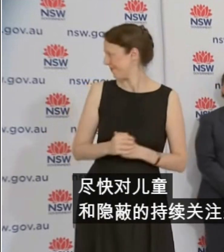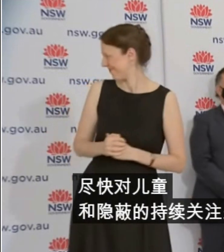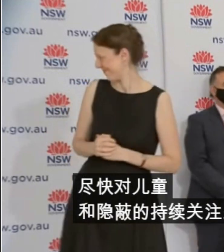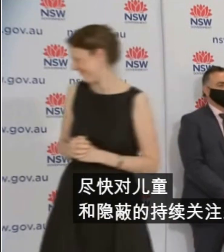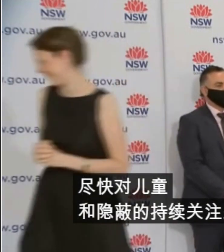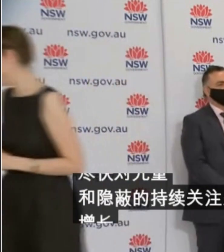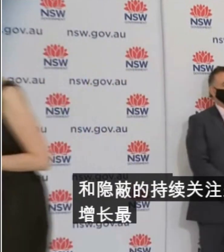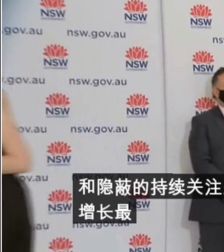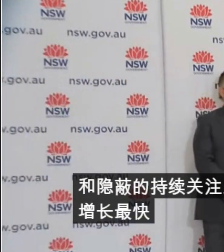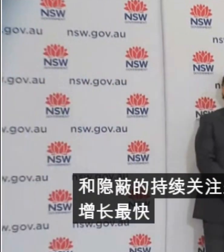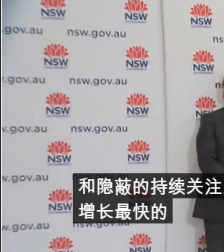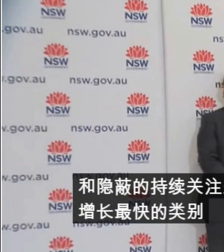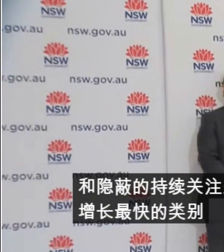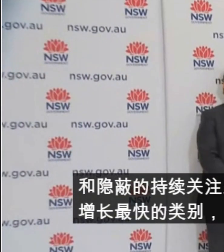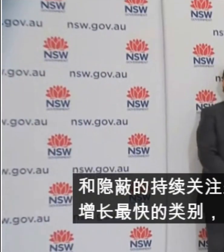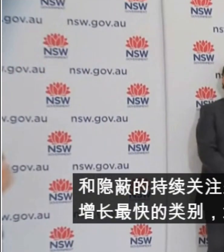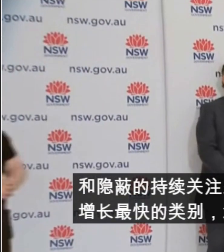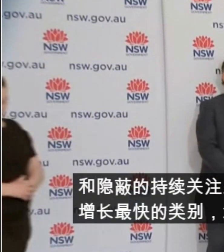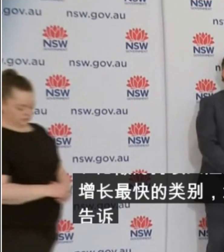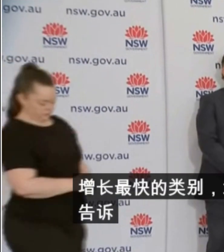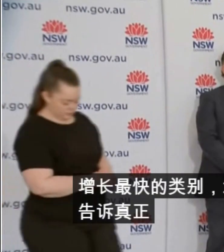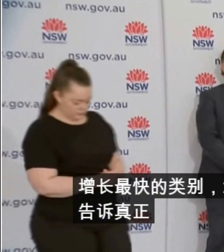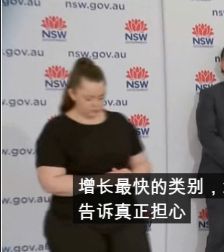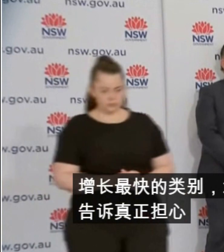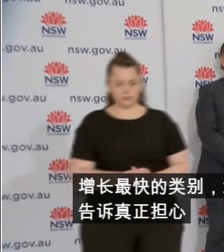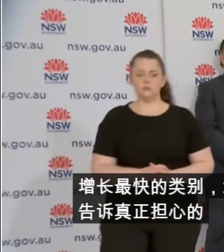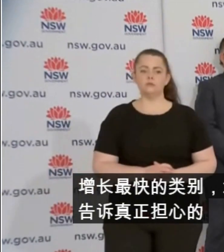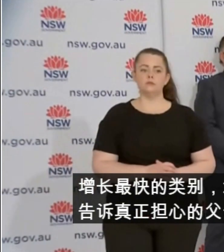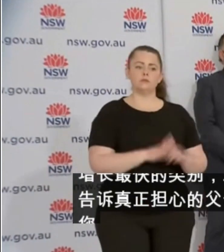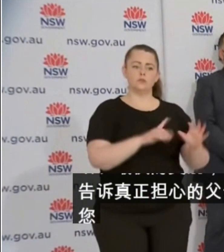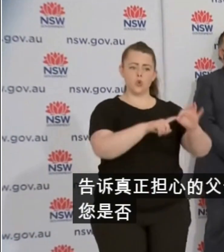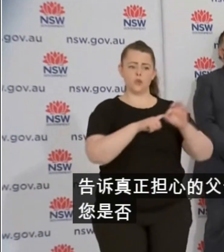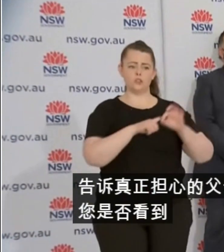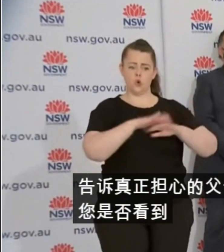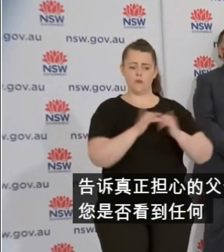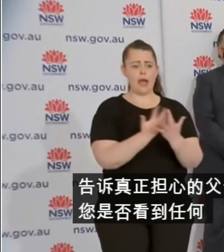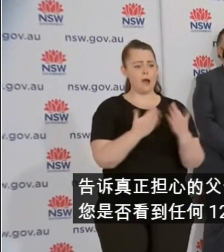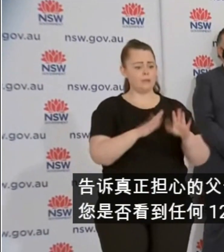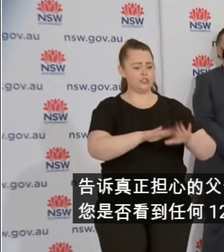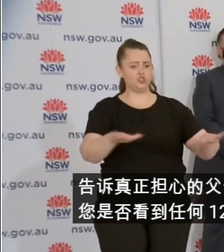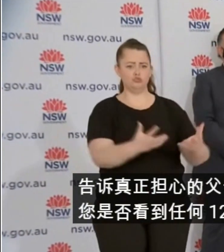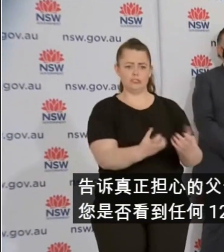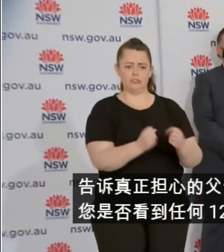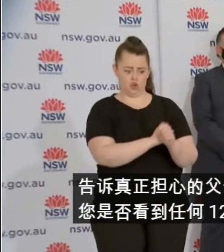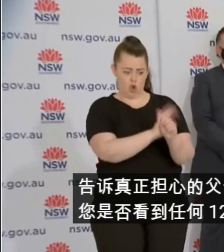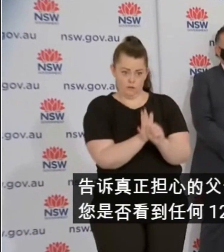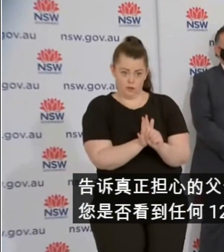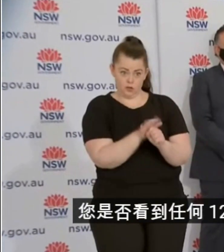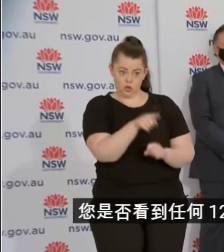is that now becoming your fastest growing category? And can you tell parents who are really worried, are you seeing any under 12s in